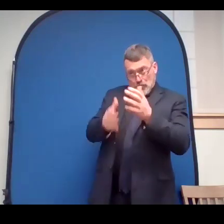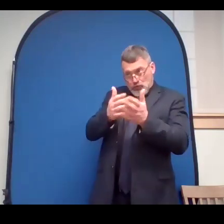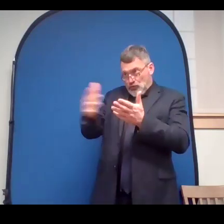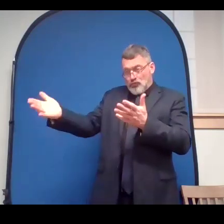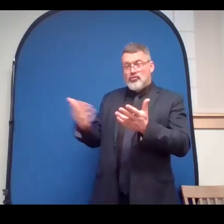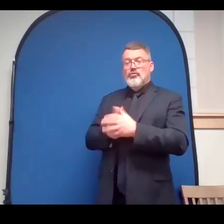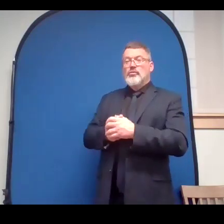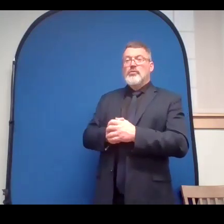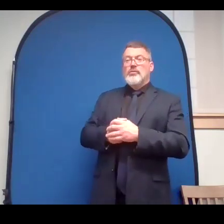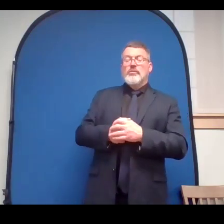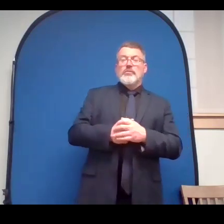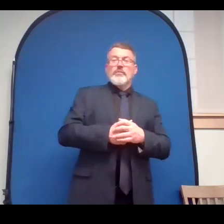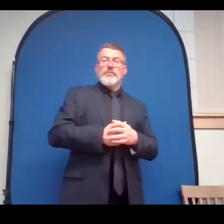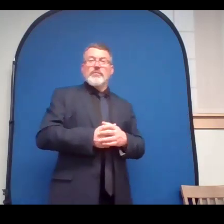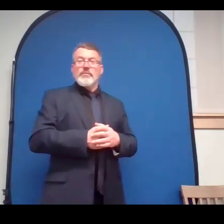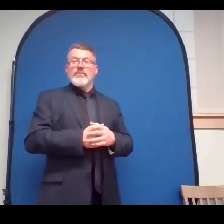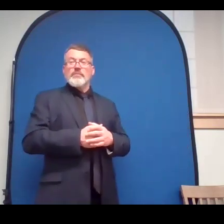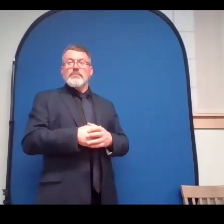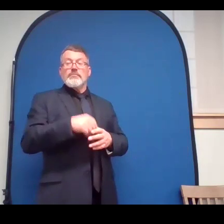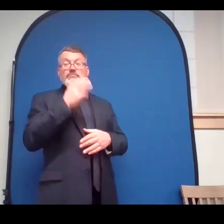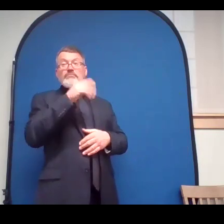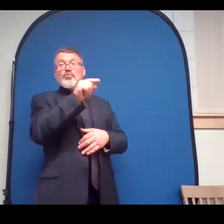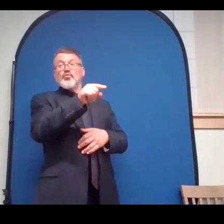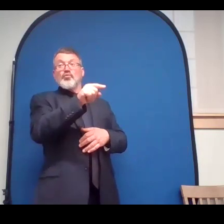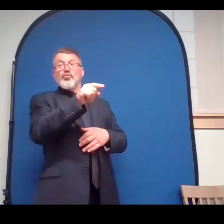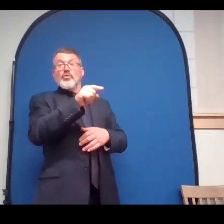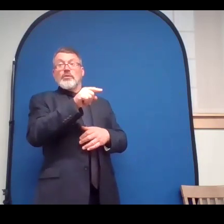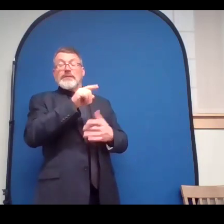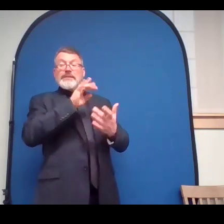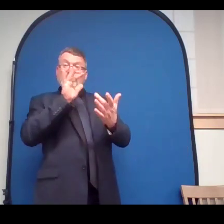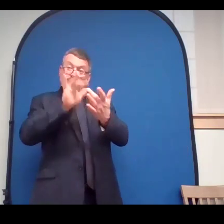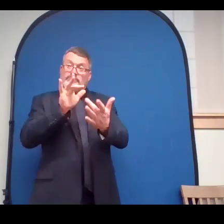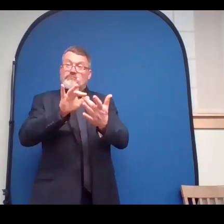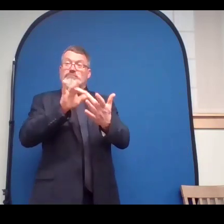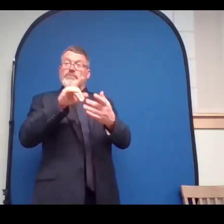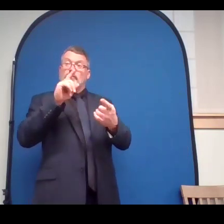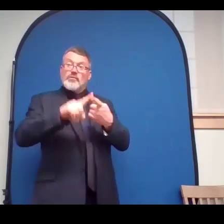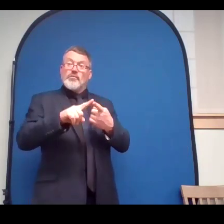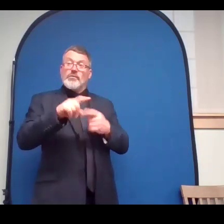And again, you never reached out to Sagadahoc County and